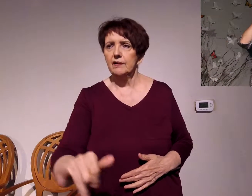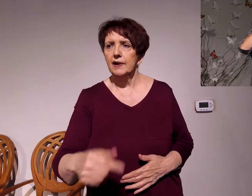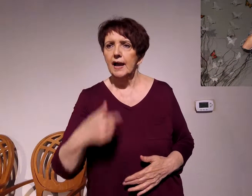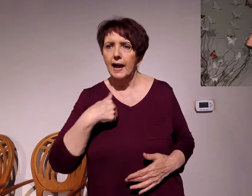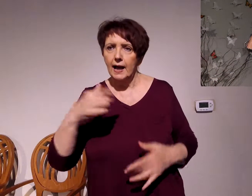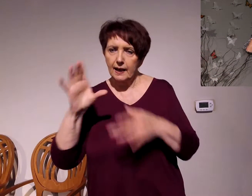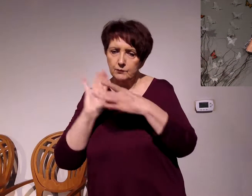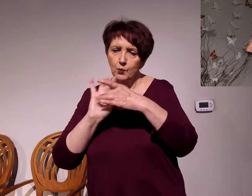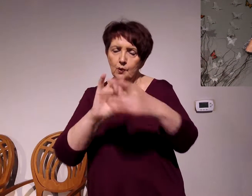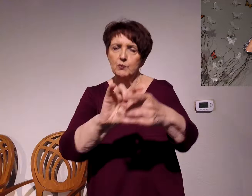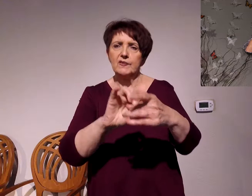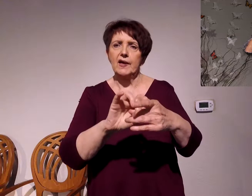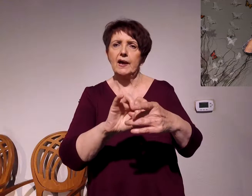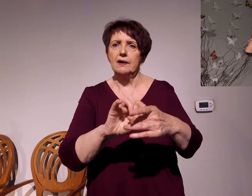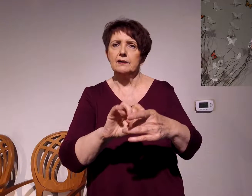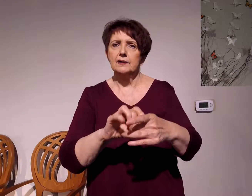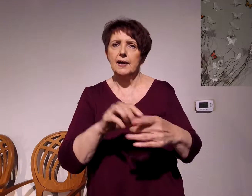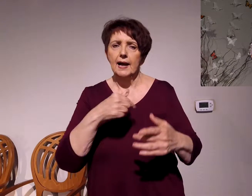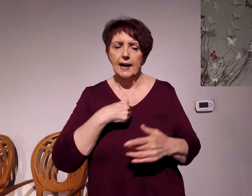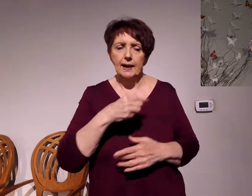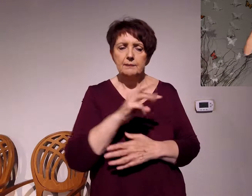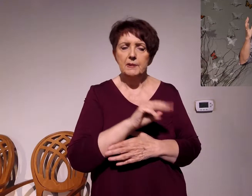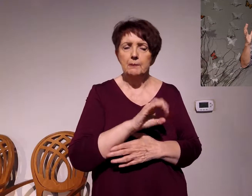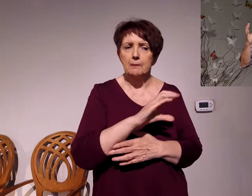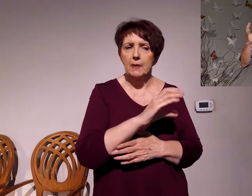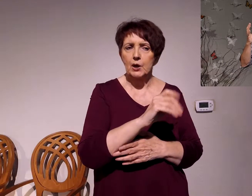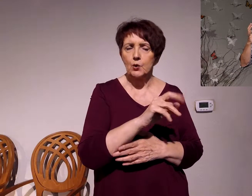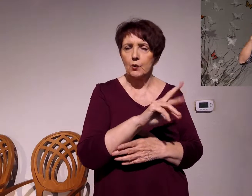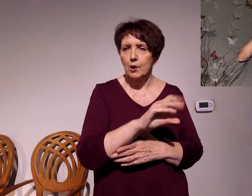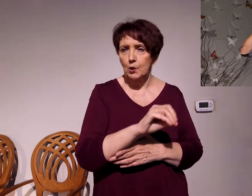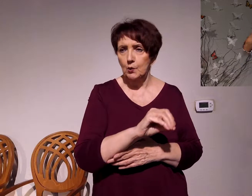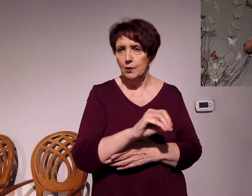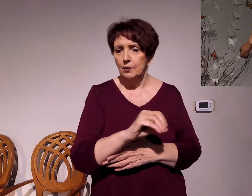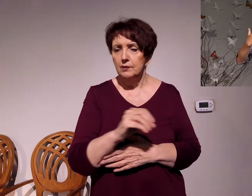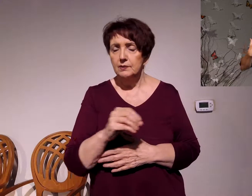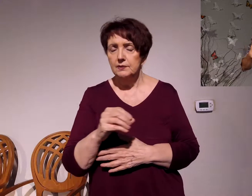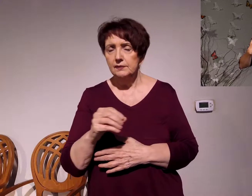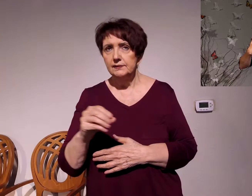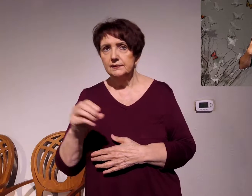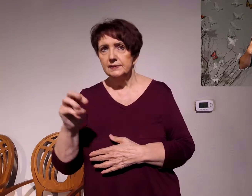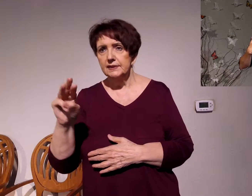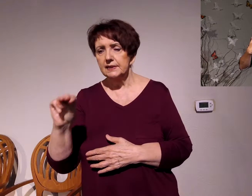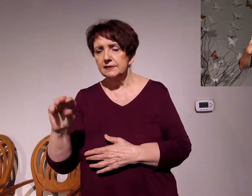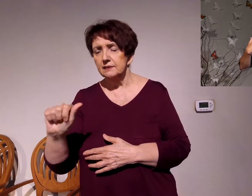I am one with that. I am the micro. It is me. I am it.